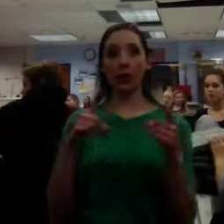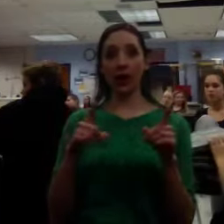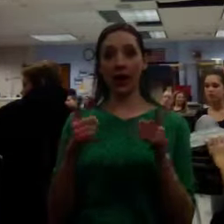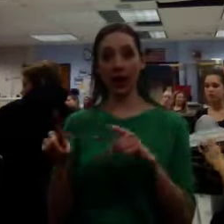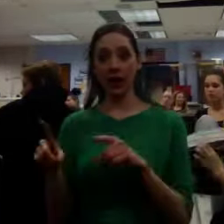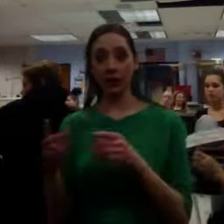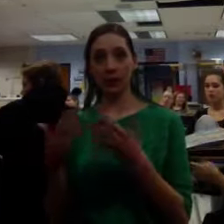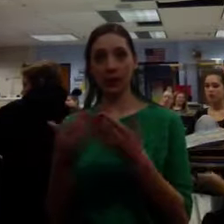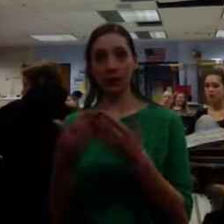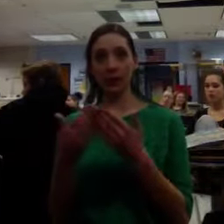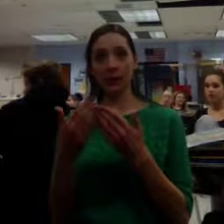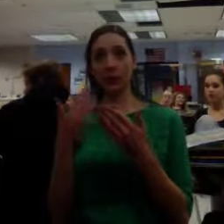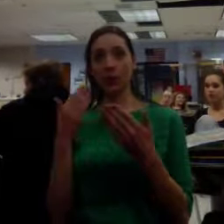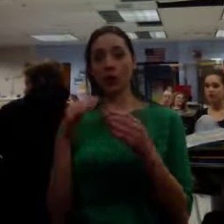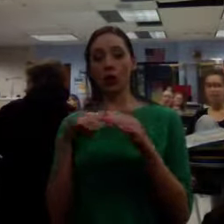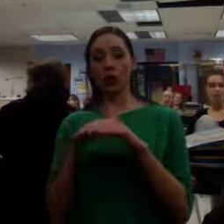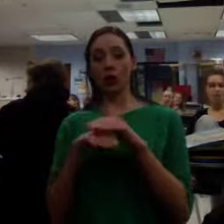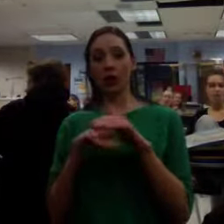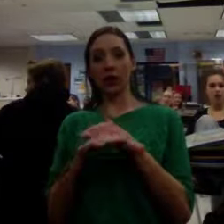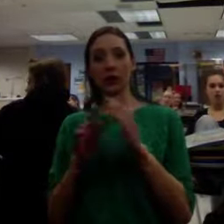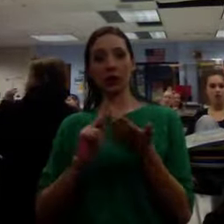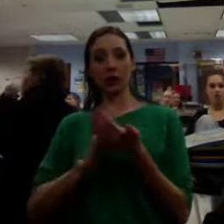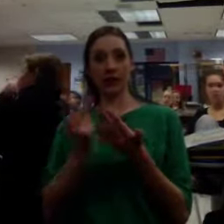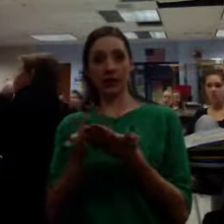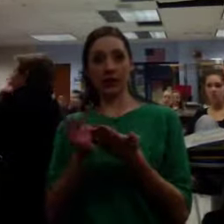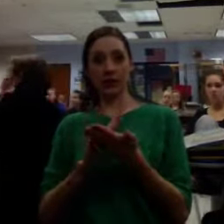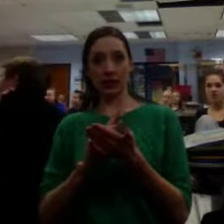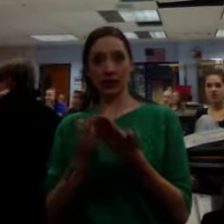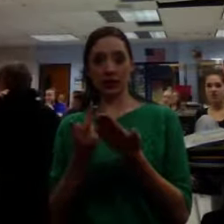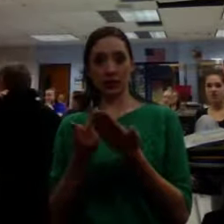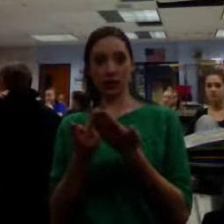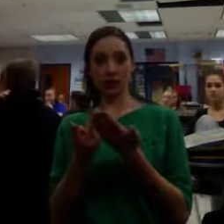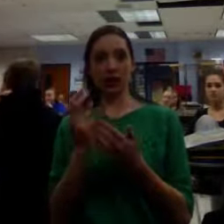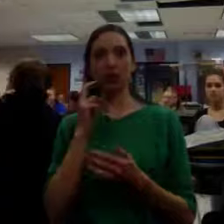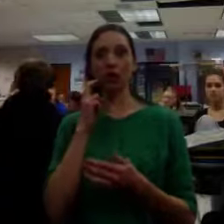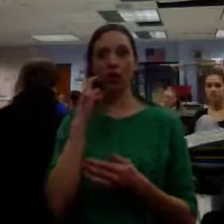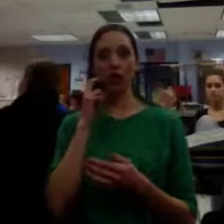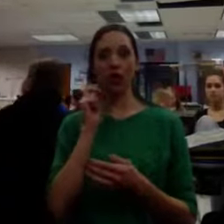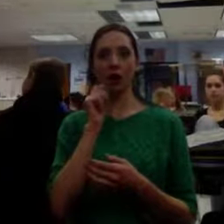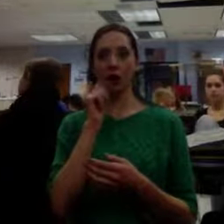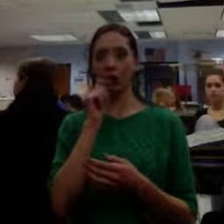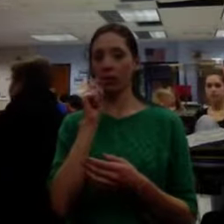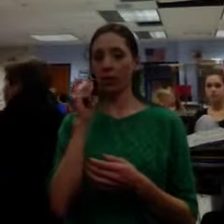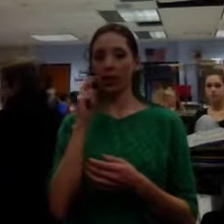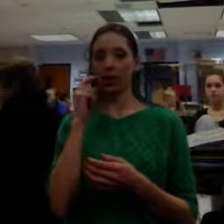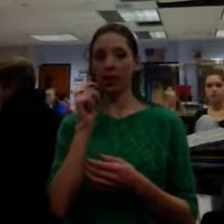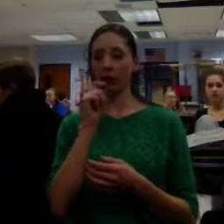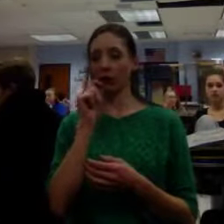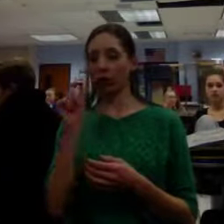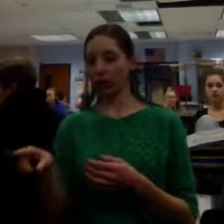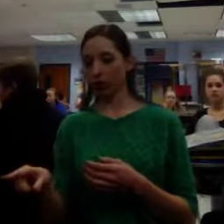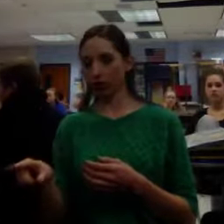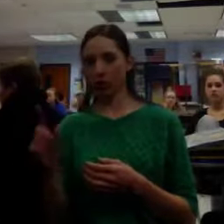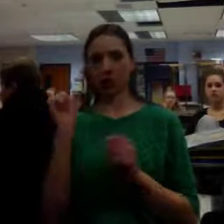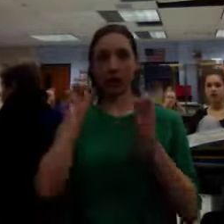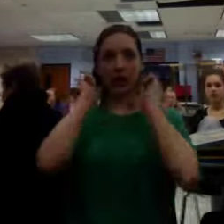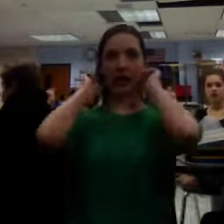tie. Gum spout out. No gum. No gum. What